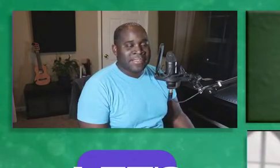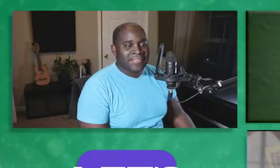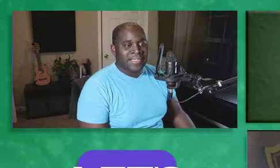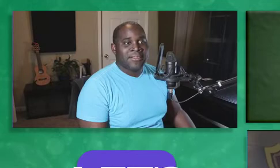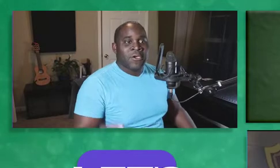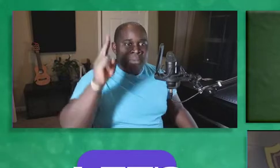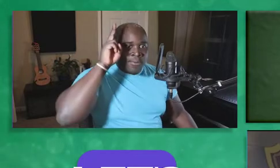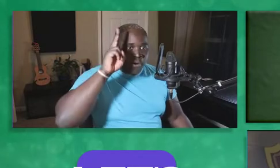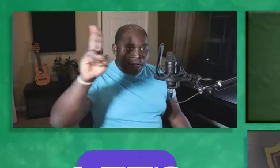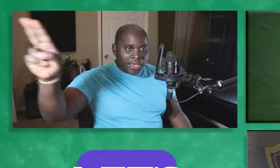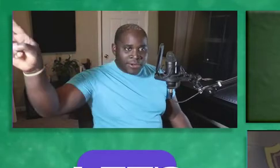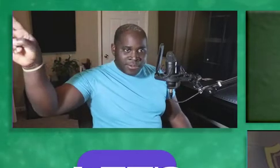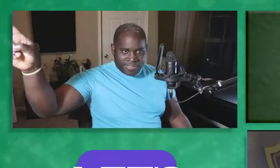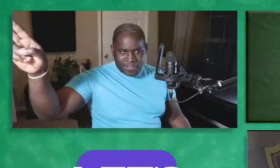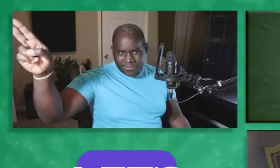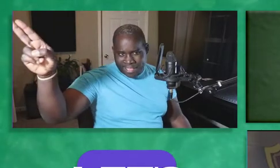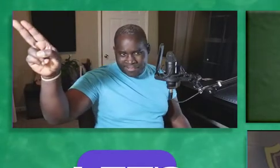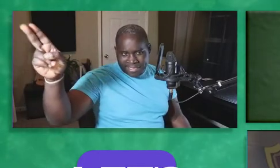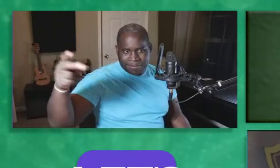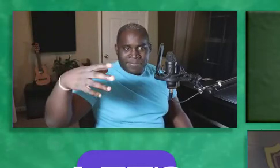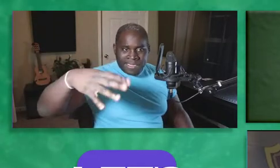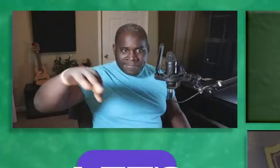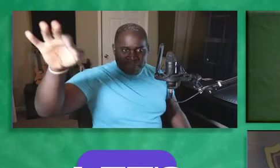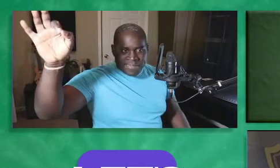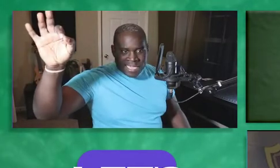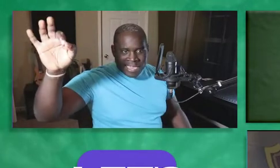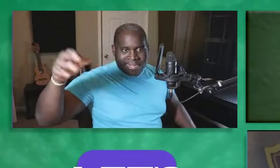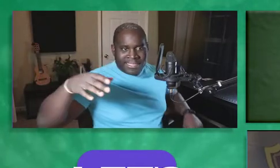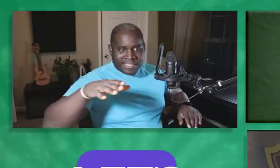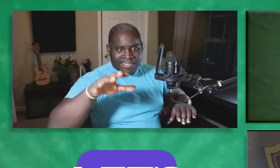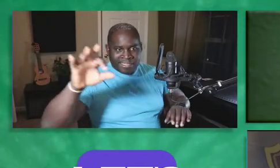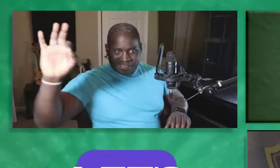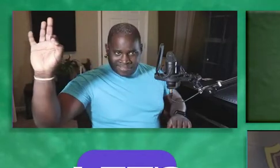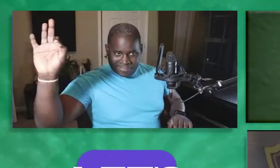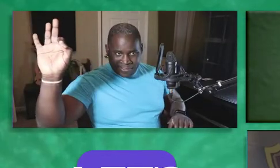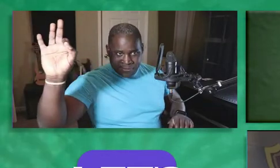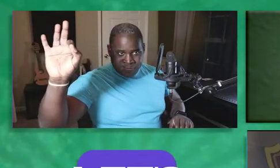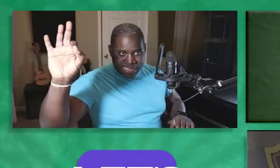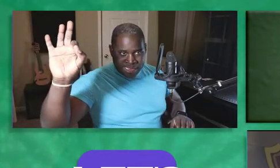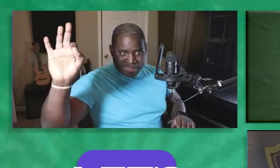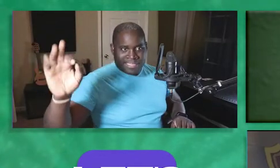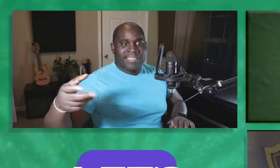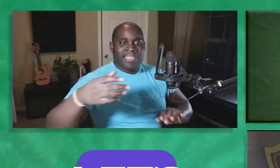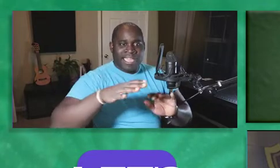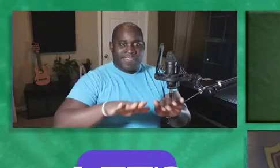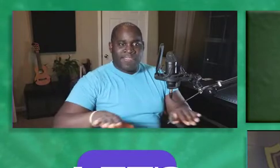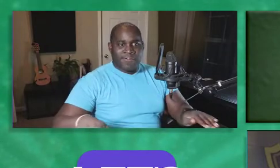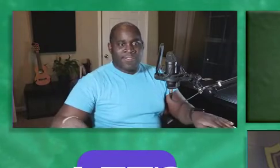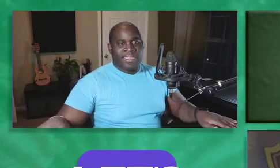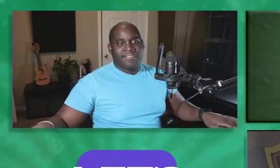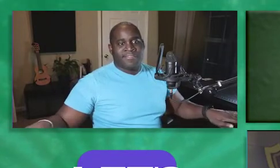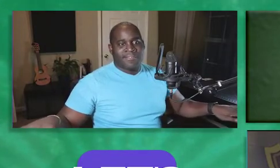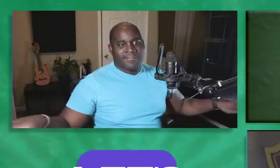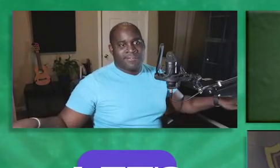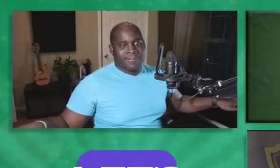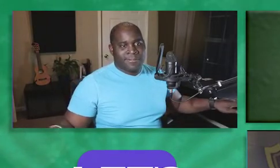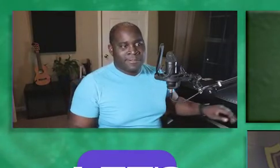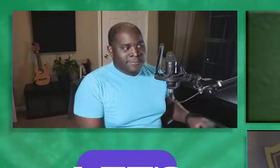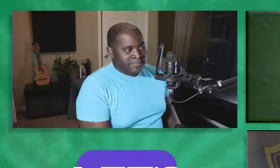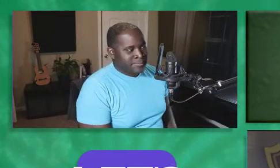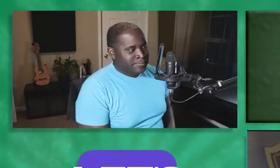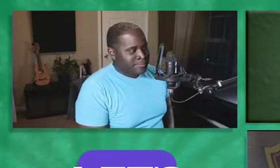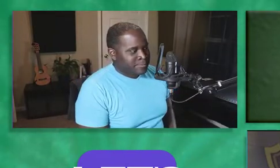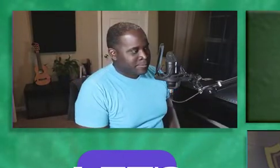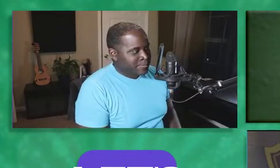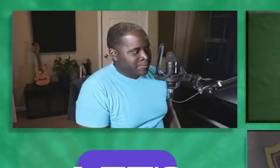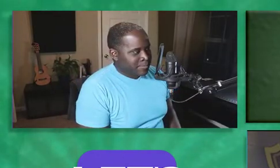of this scene then. Remember, honor. Then there's that sign. Honor find. Him. There's find. And then there's kids.